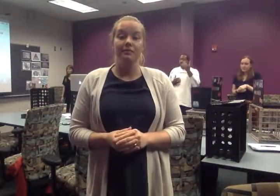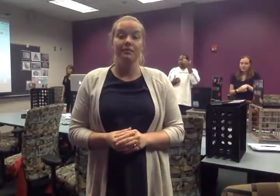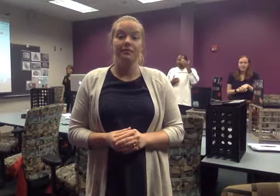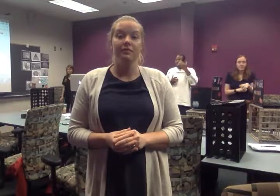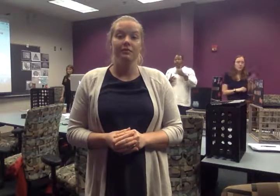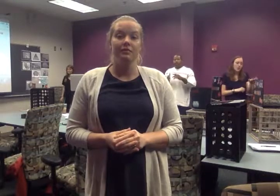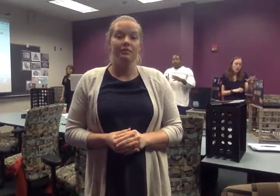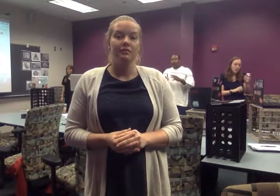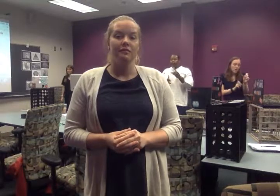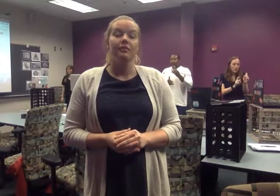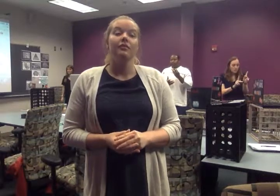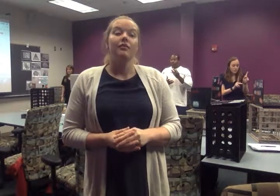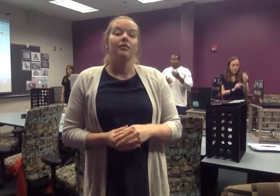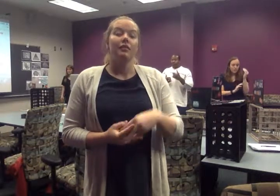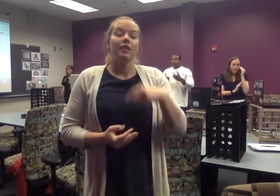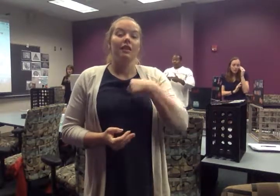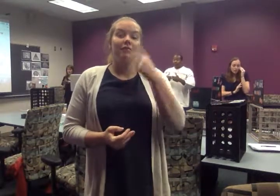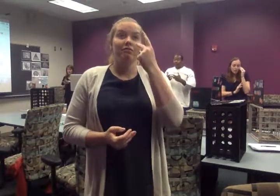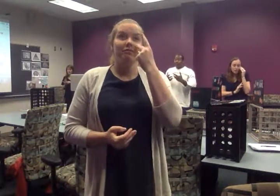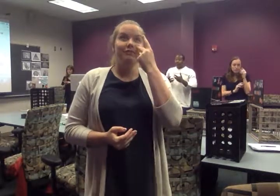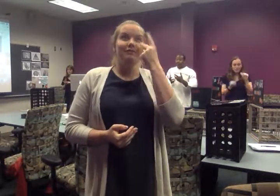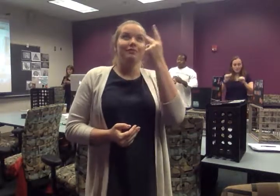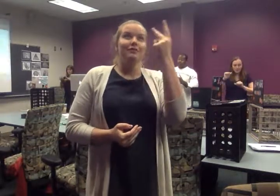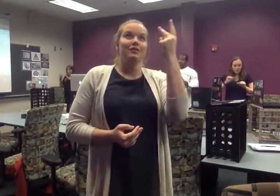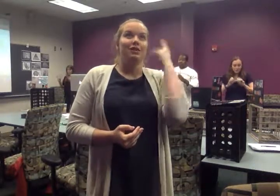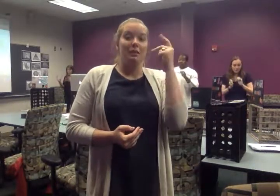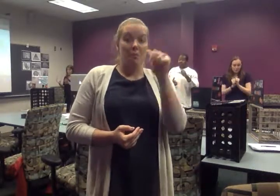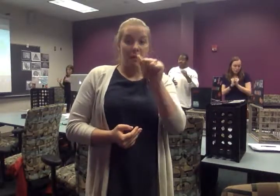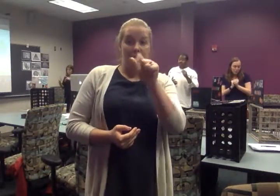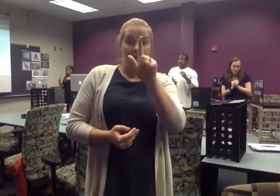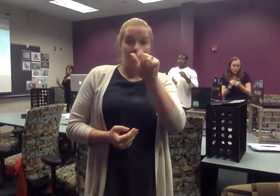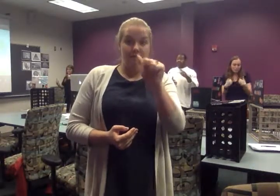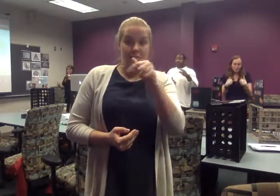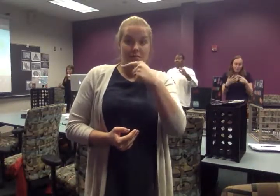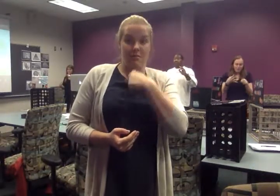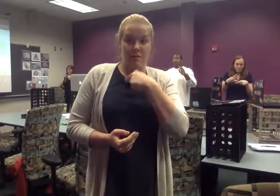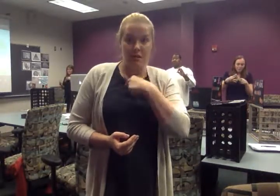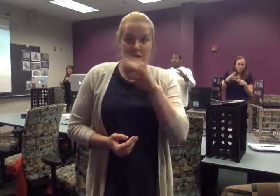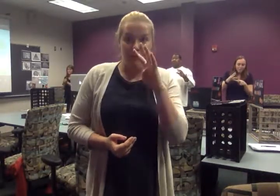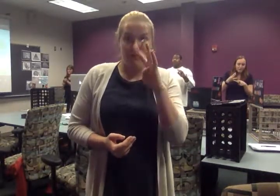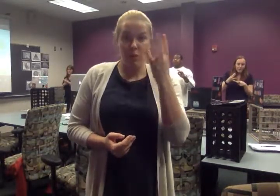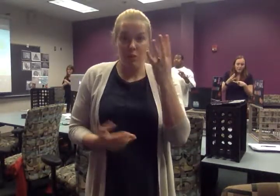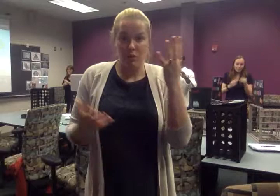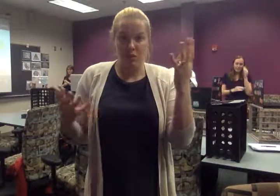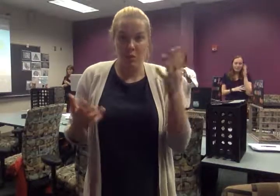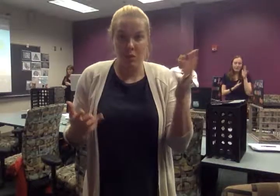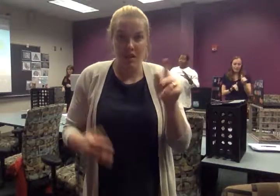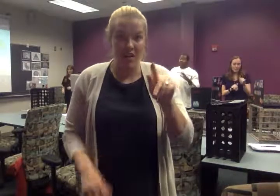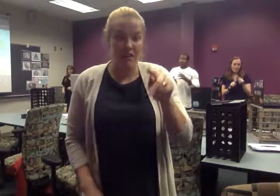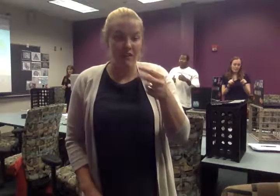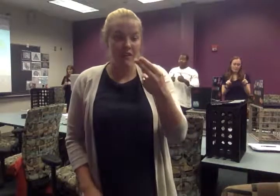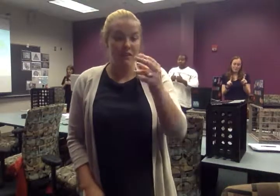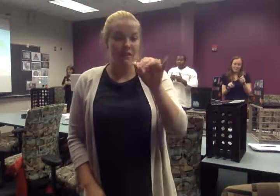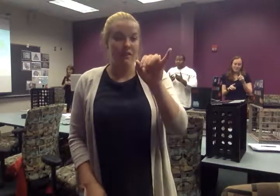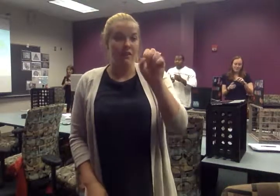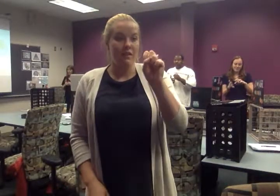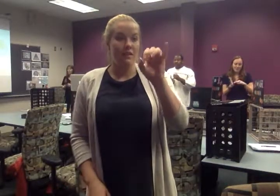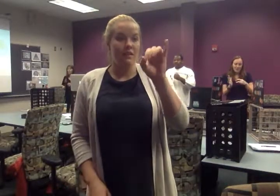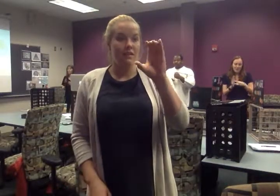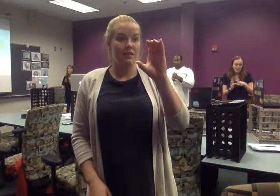among all C students in the entire state of Alabama in the 1994 State Academic Decathlon Tournament, but that doesn't actually make you good at